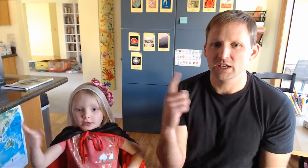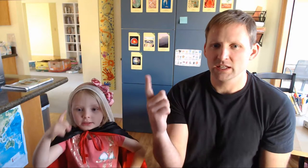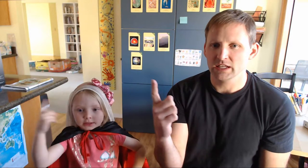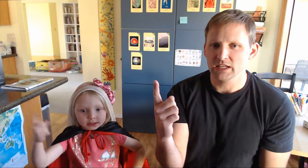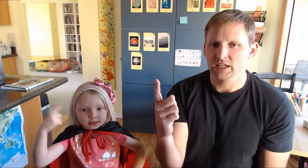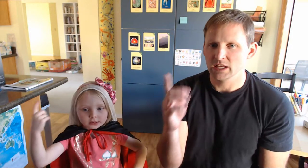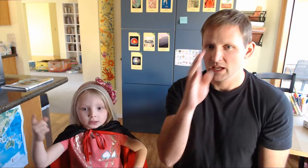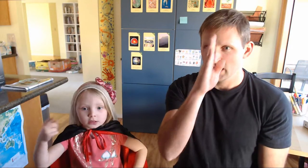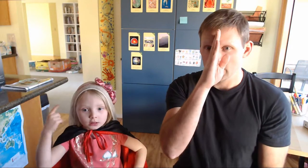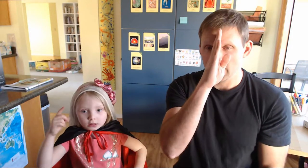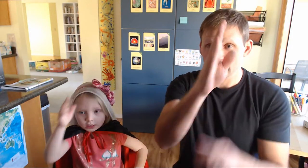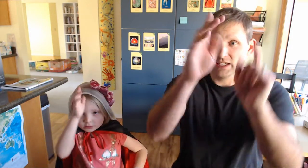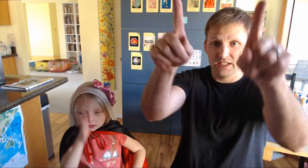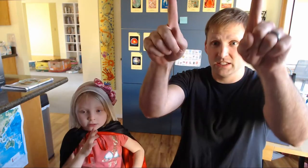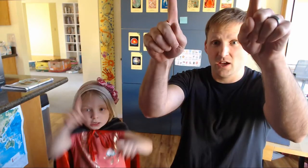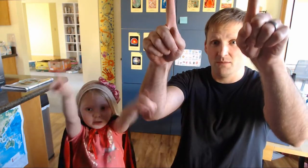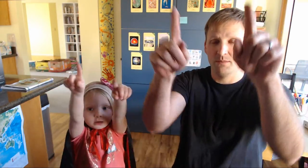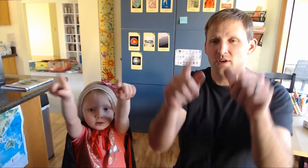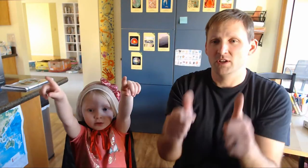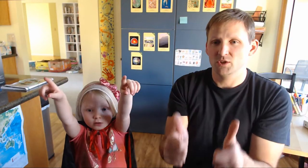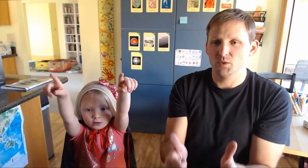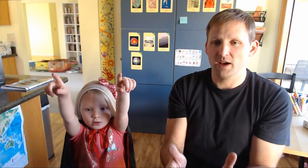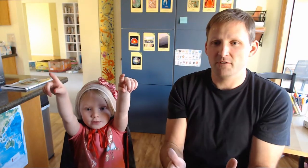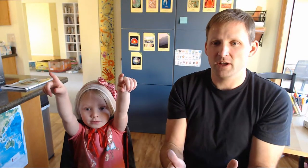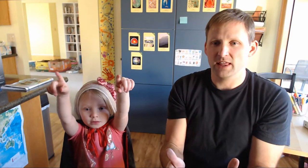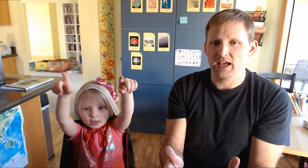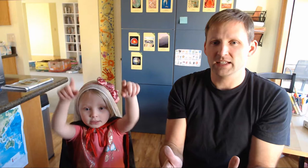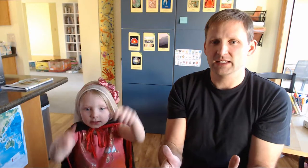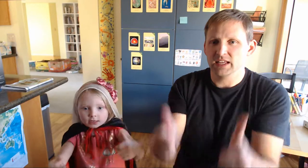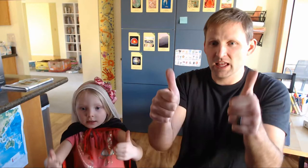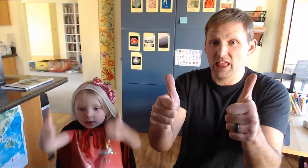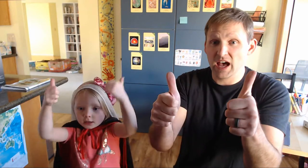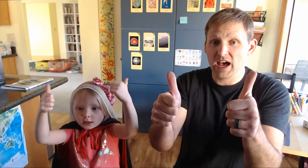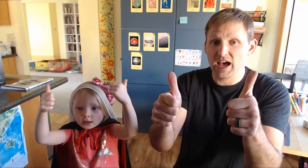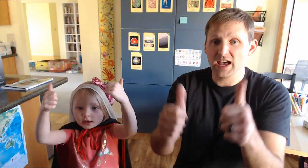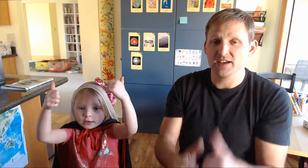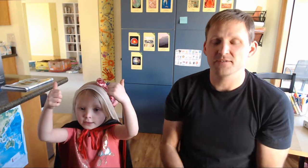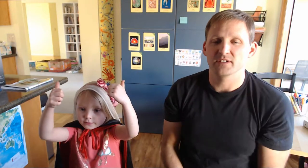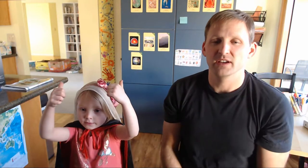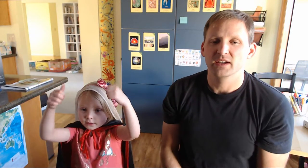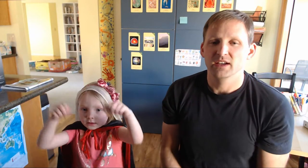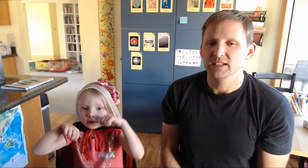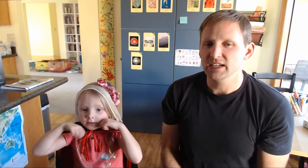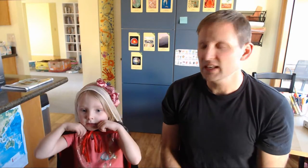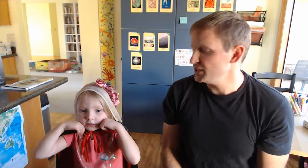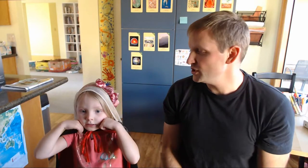eternity elected some to everlasting life, did enter